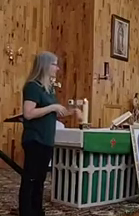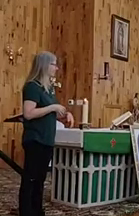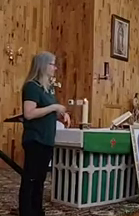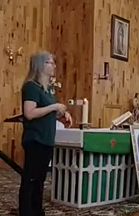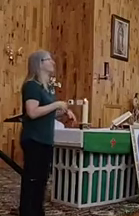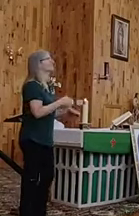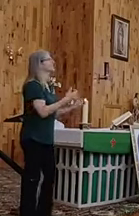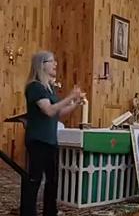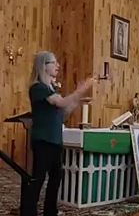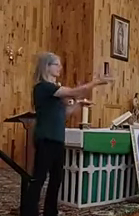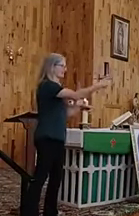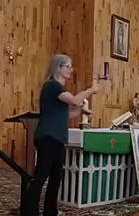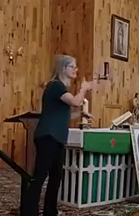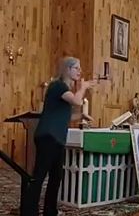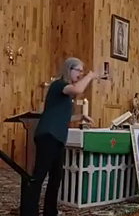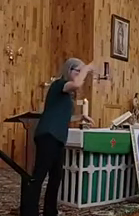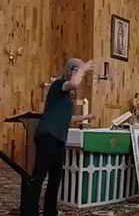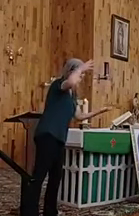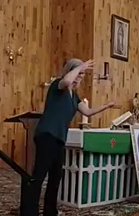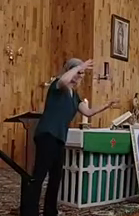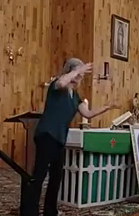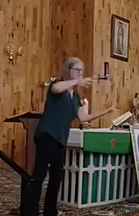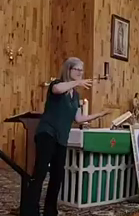and invite your parents to come forward.